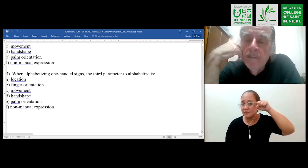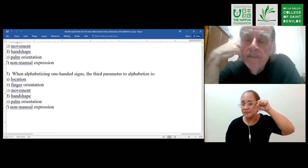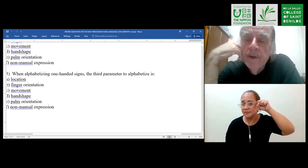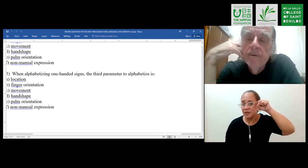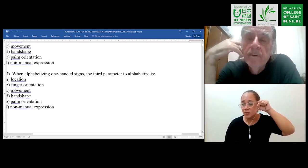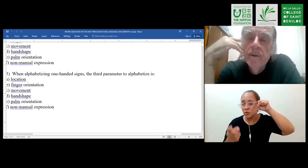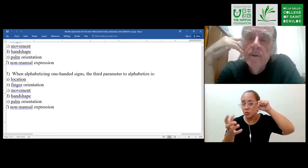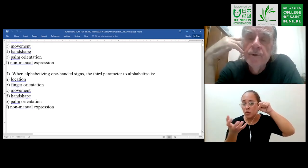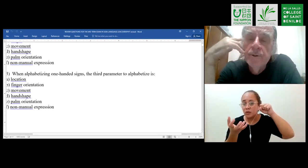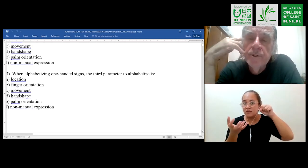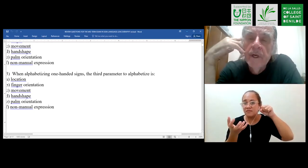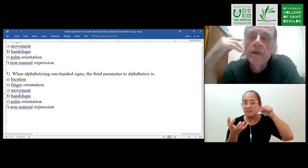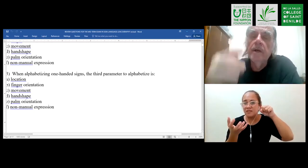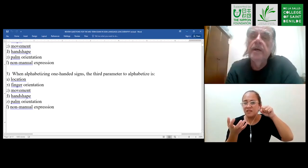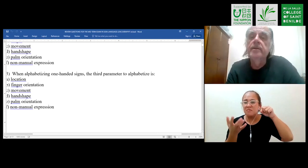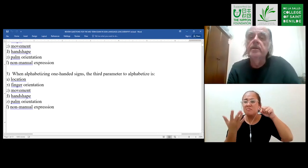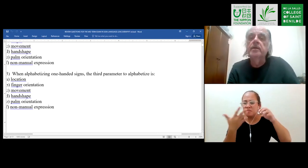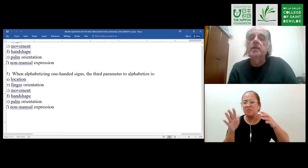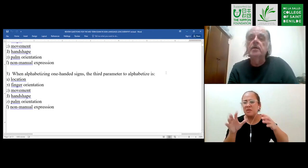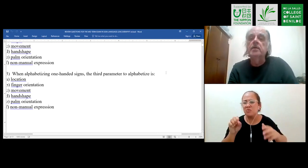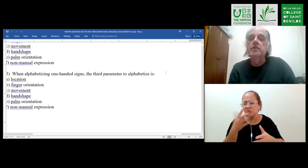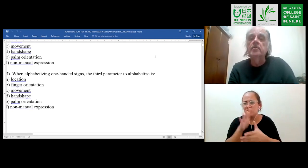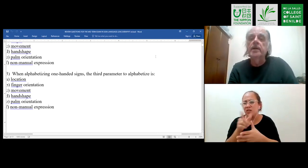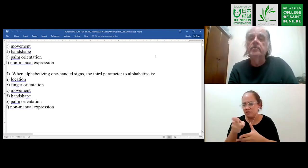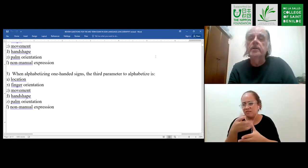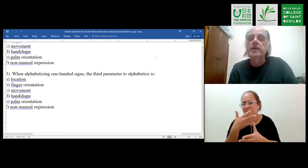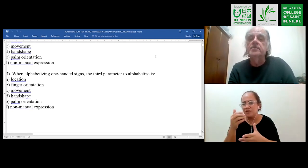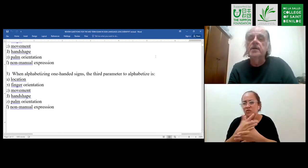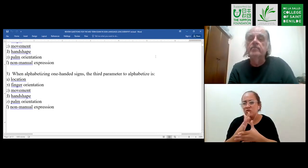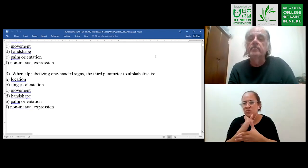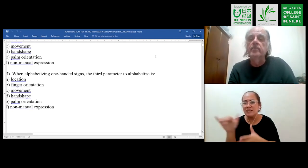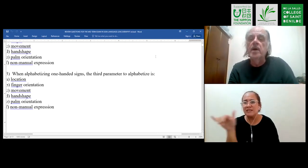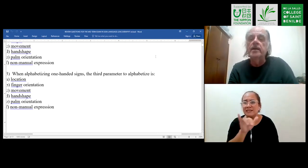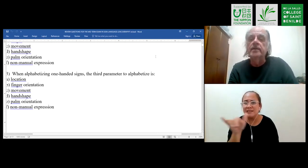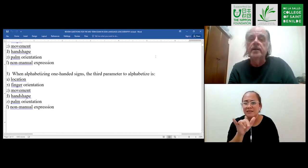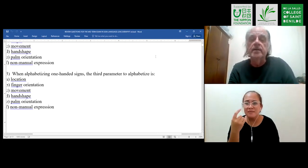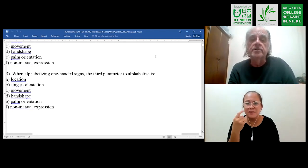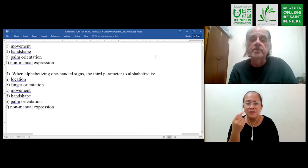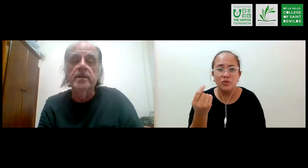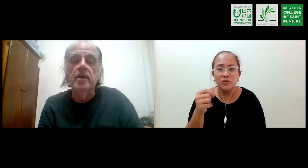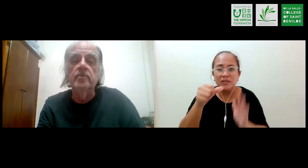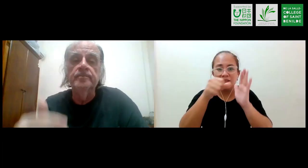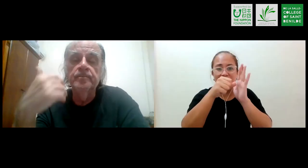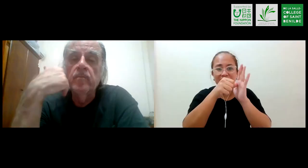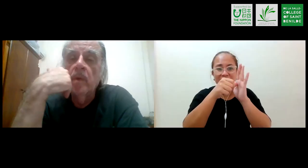maybe you should share and then do like you did last time, highlight the answers in yellow?